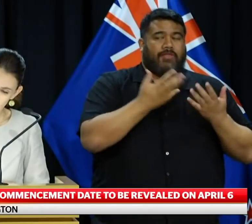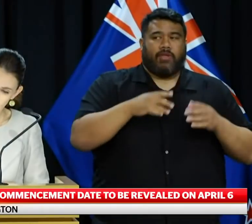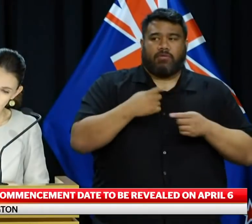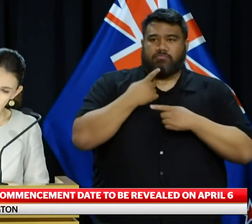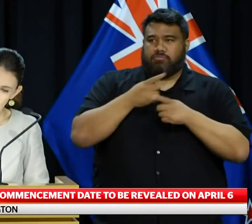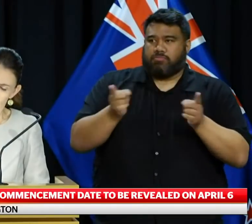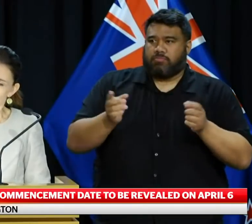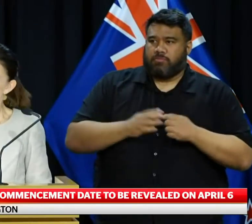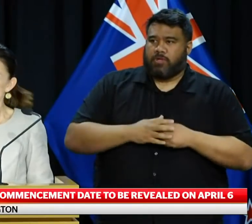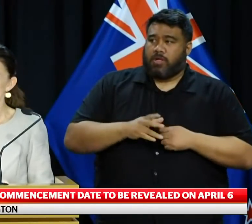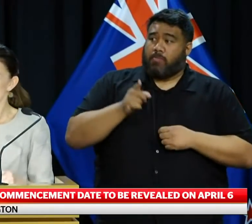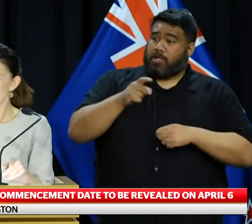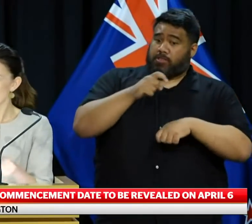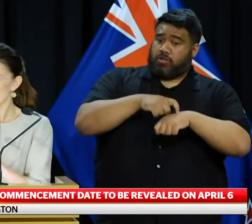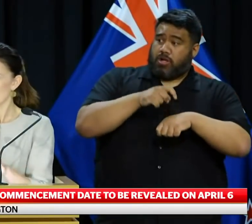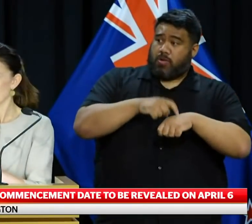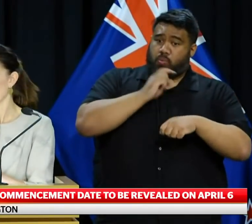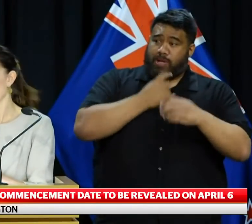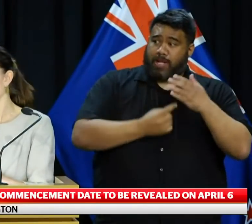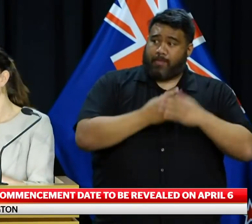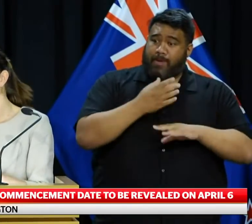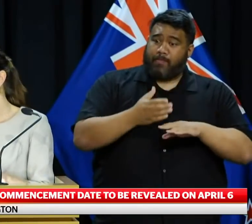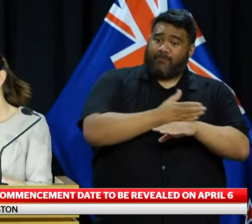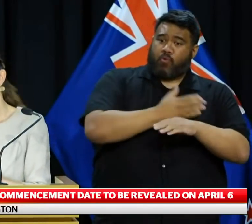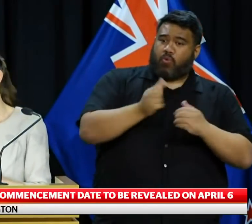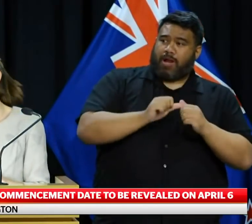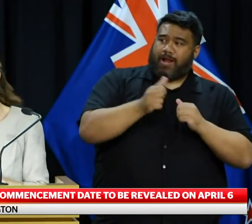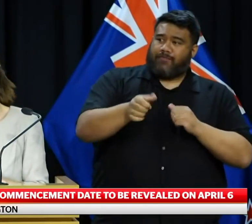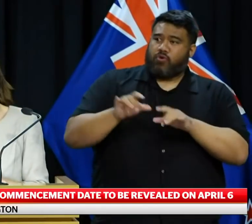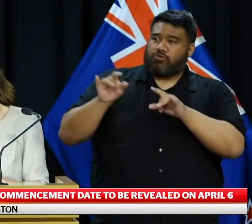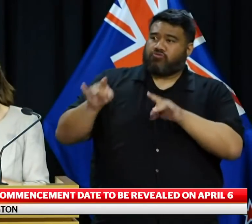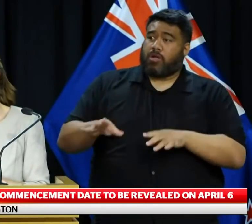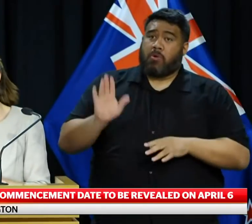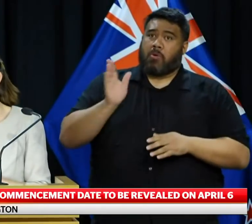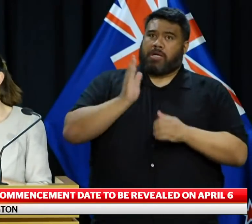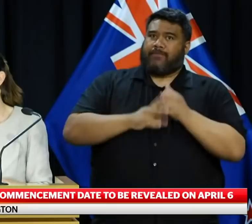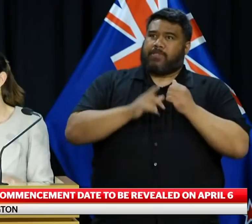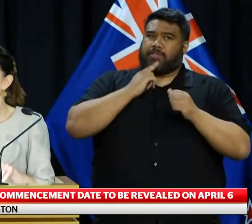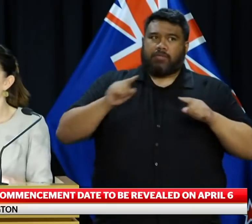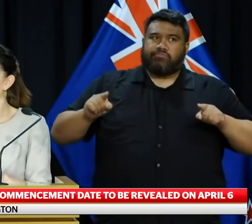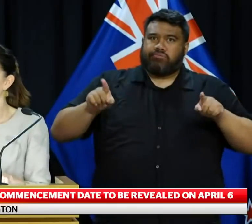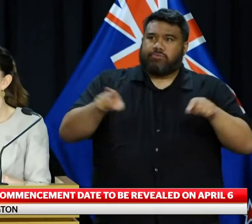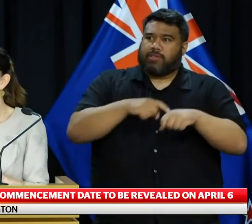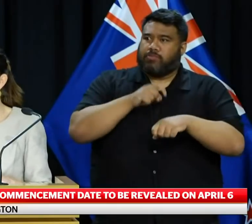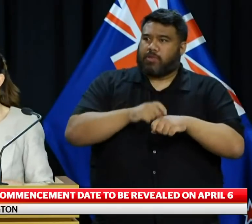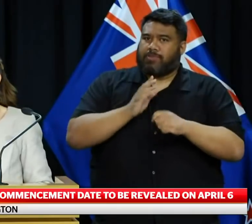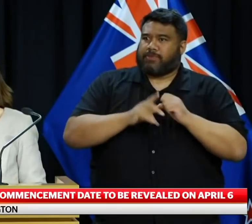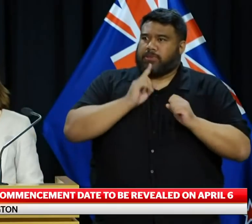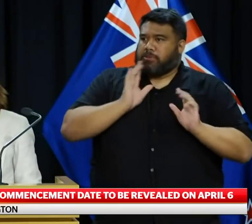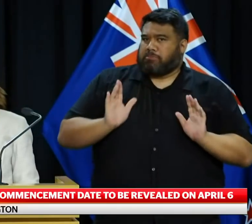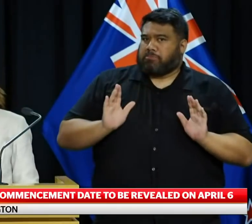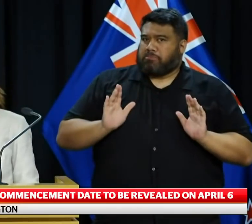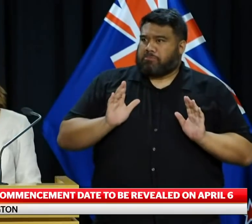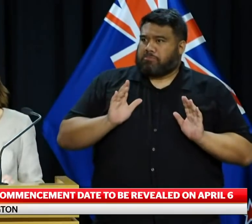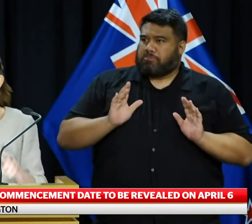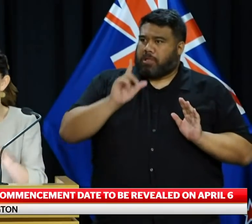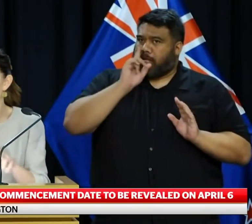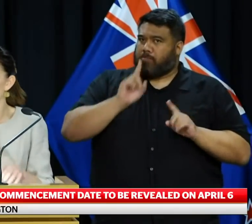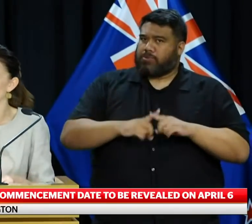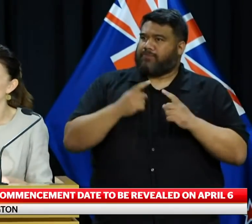the Trans-Tasman bubble? We've never said that they necessarily will be linked or on the same time frame. No, so they don't necessarily have to